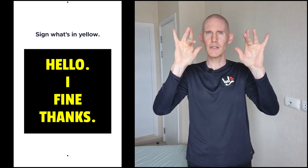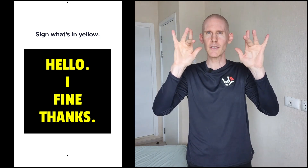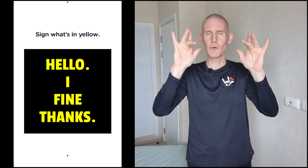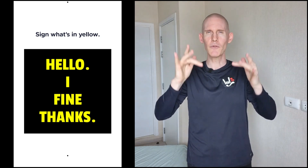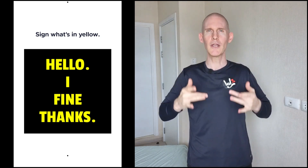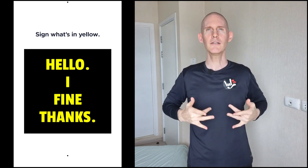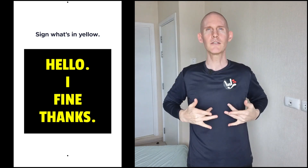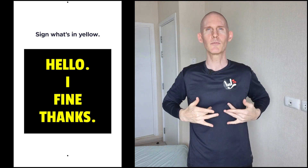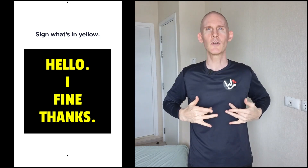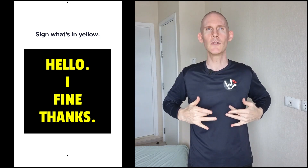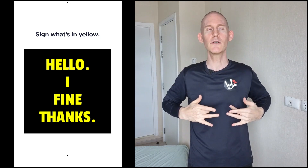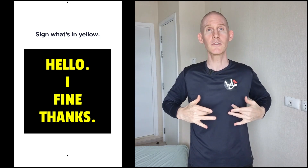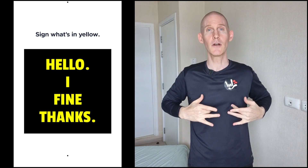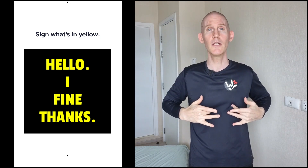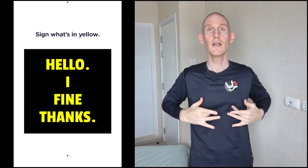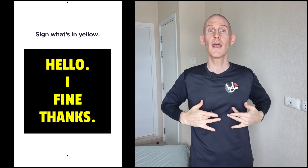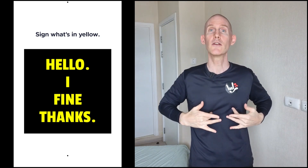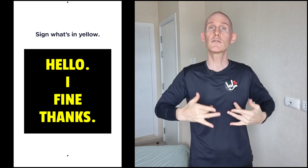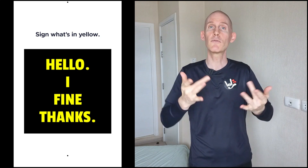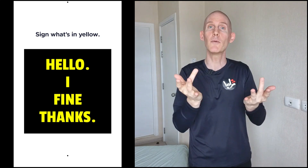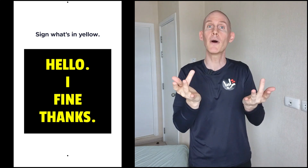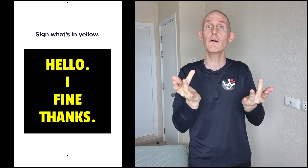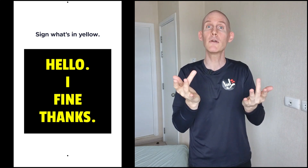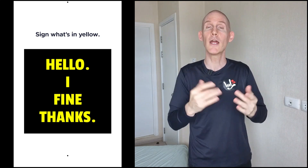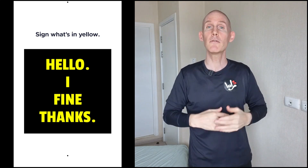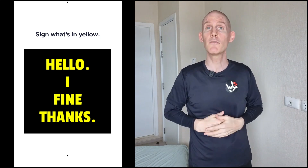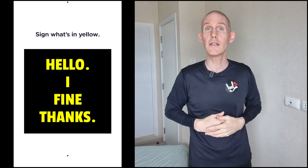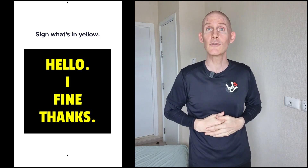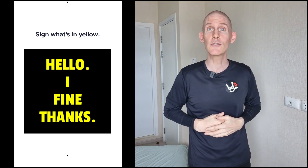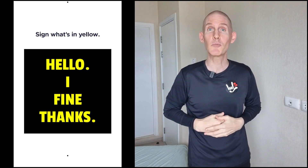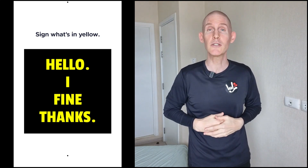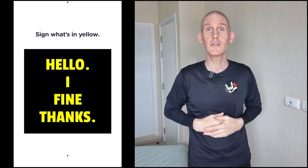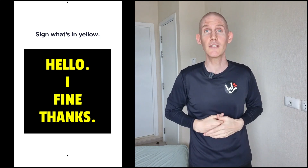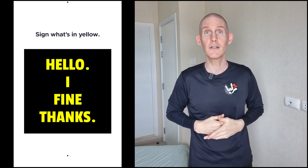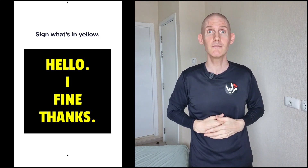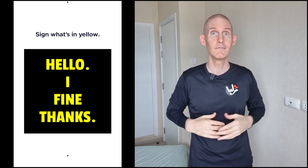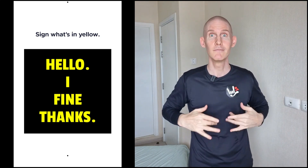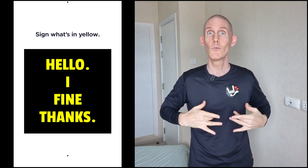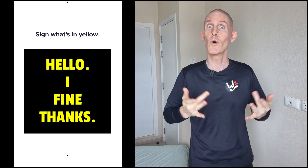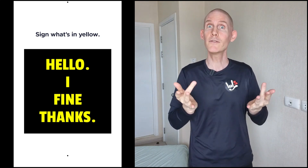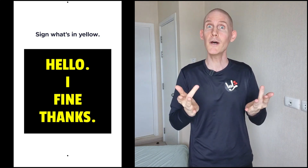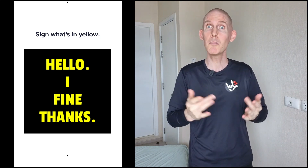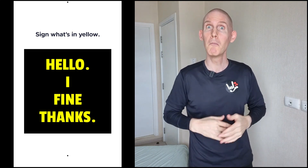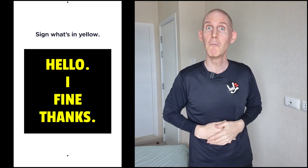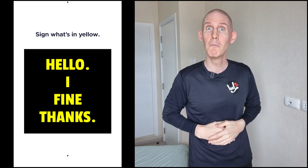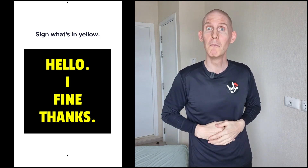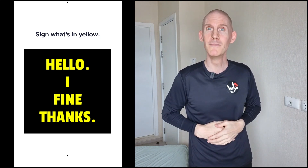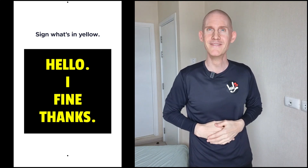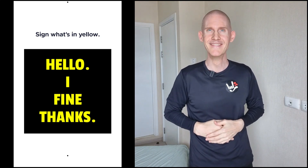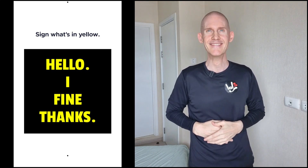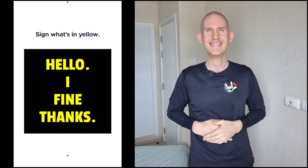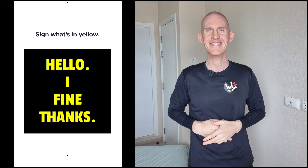middle fingers on both hands. Just put them here, start in, and just flip out and have a facial expression like here. What's up?